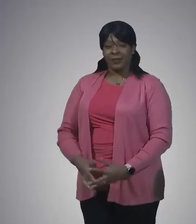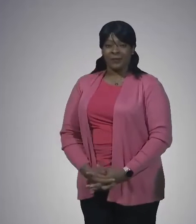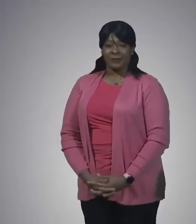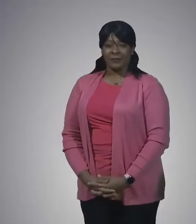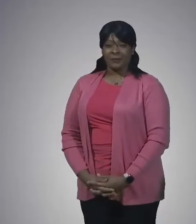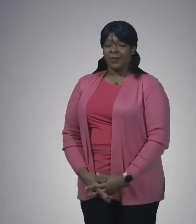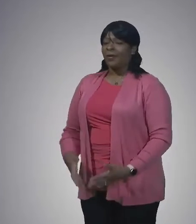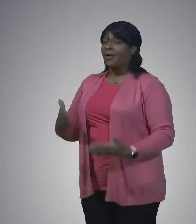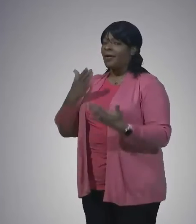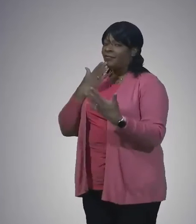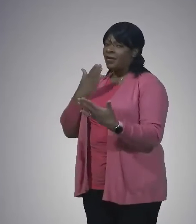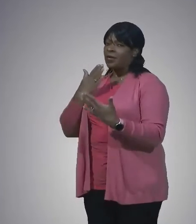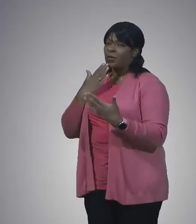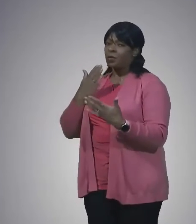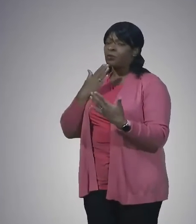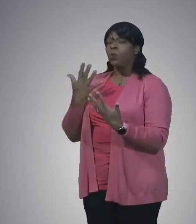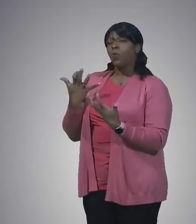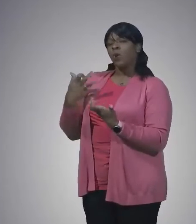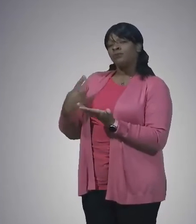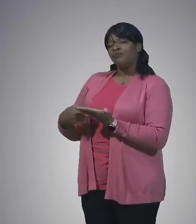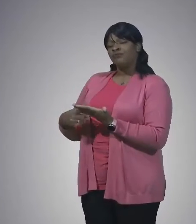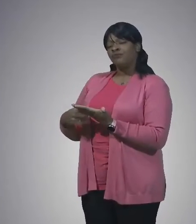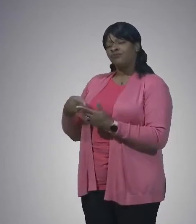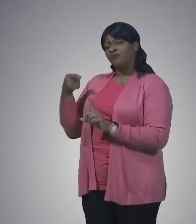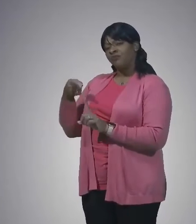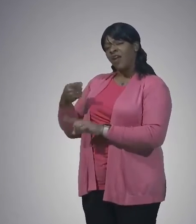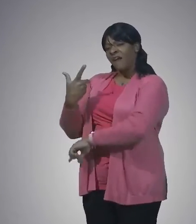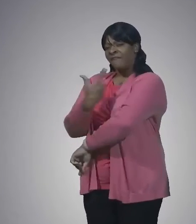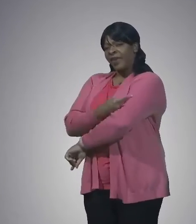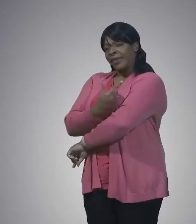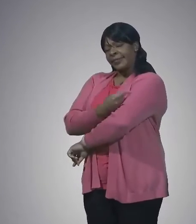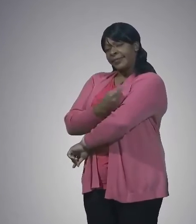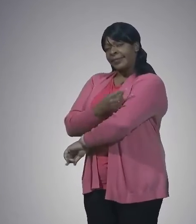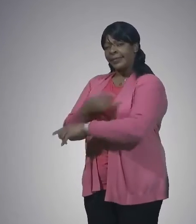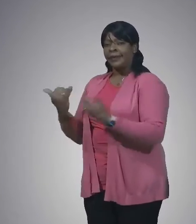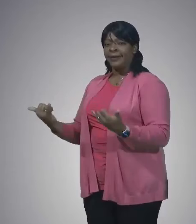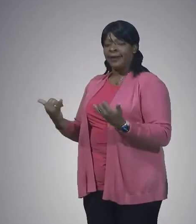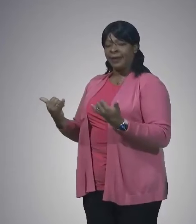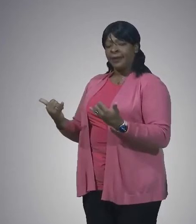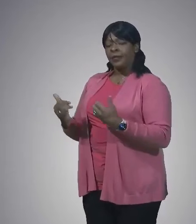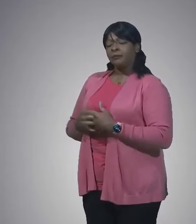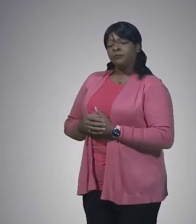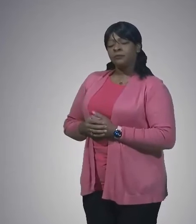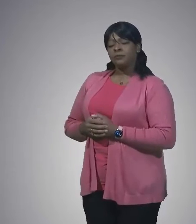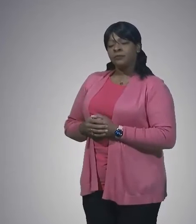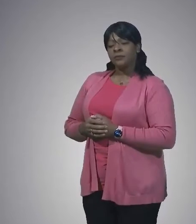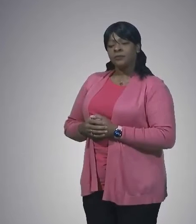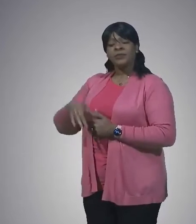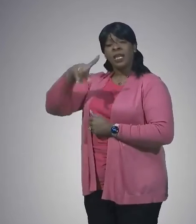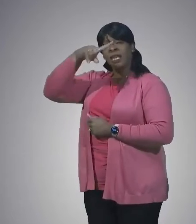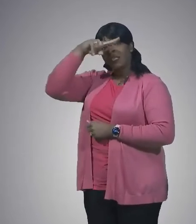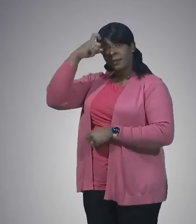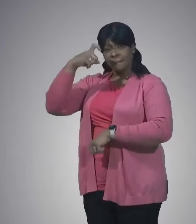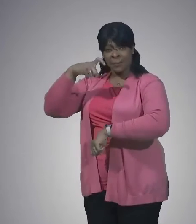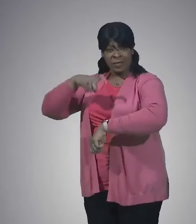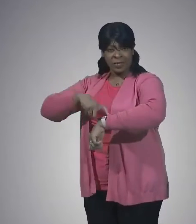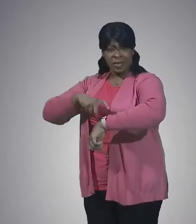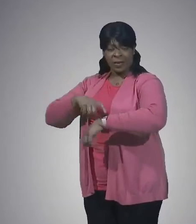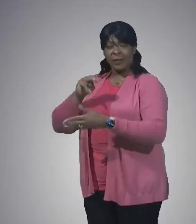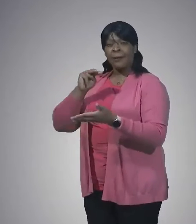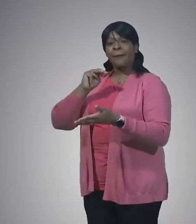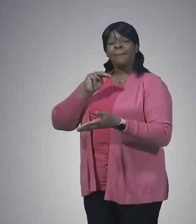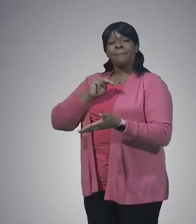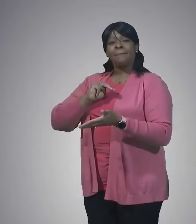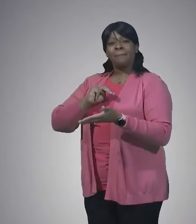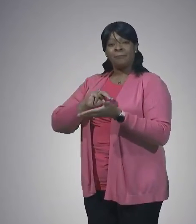Hey guys, wanted to talk a little bit about vaccines today. In the summer, Memphis teens